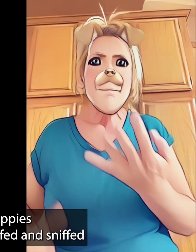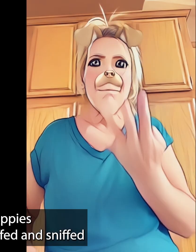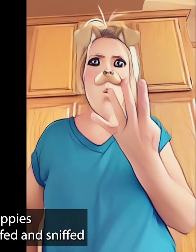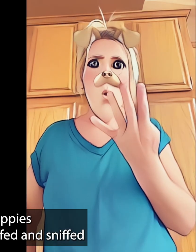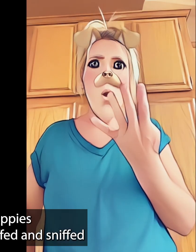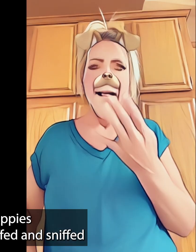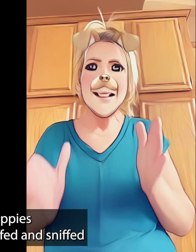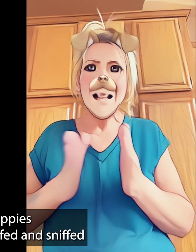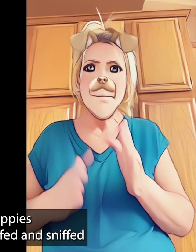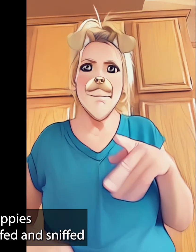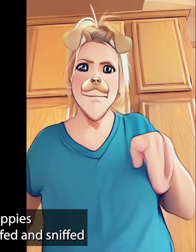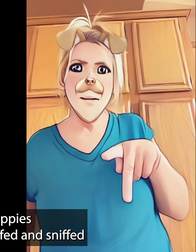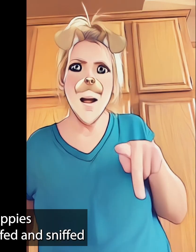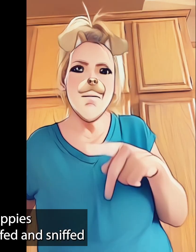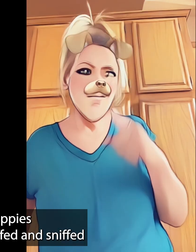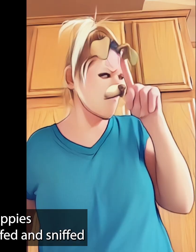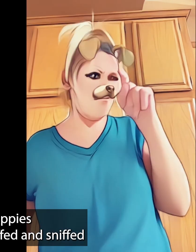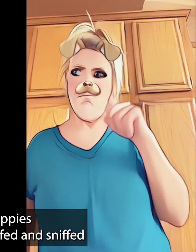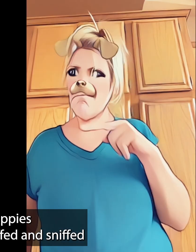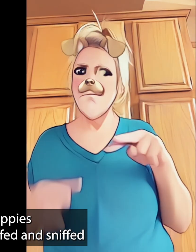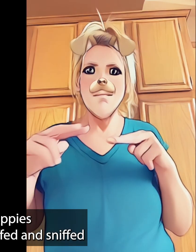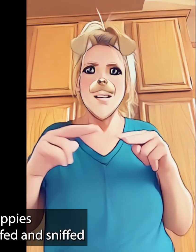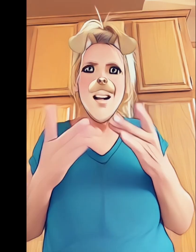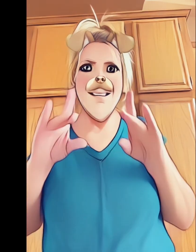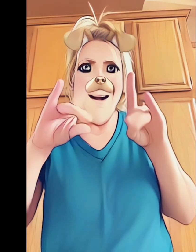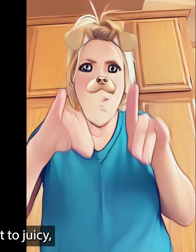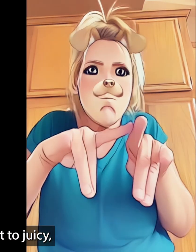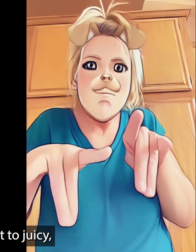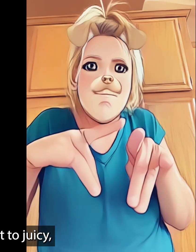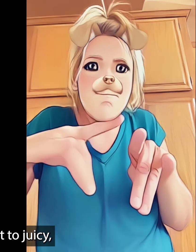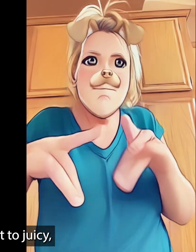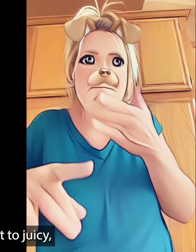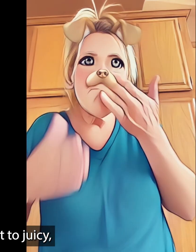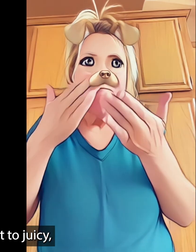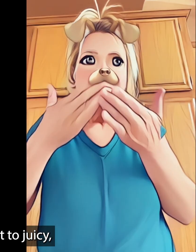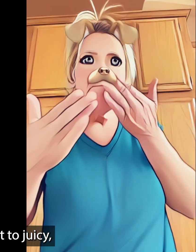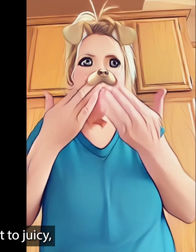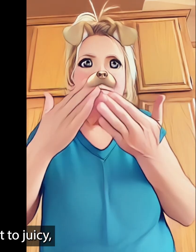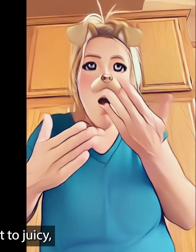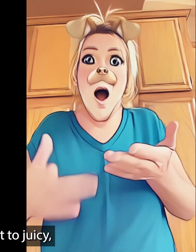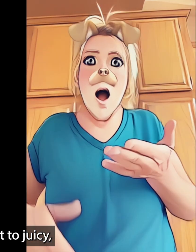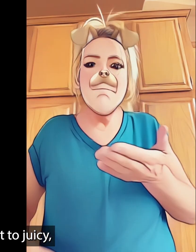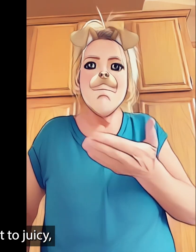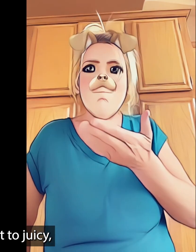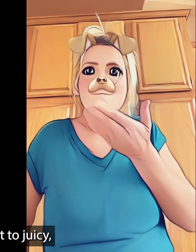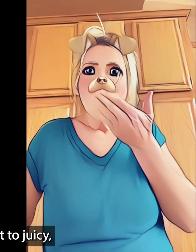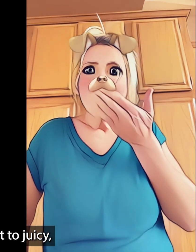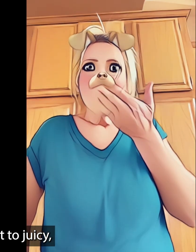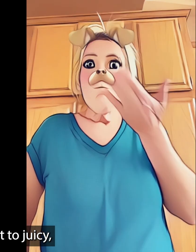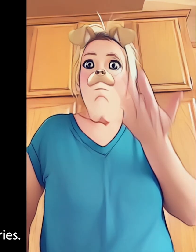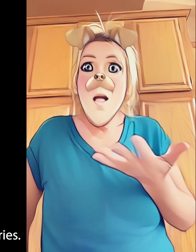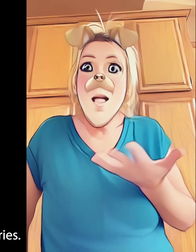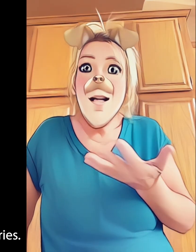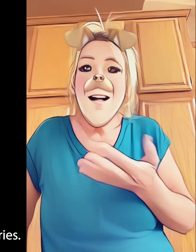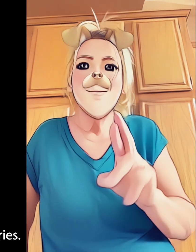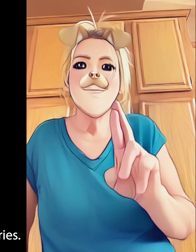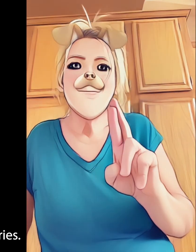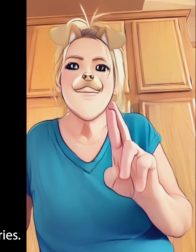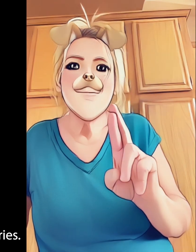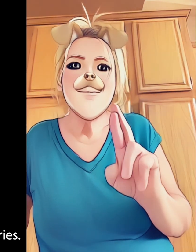the other puppies sniffed the grass and sniffed until they smelled it too. Juicy,